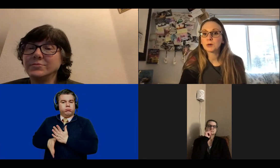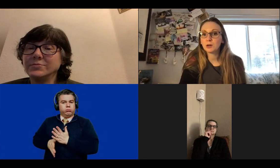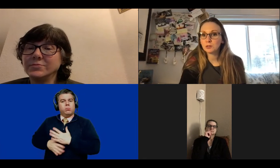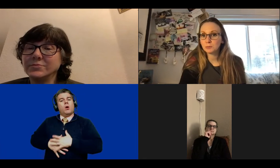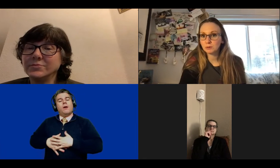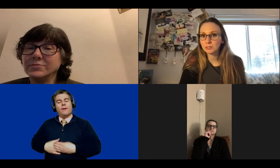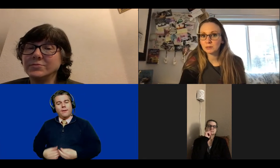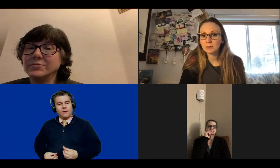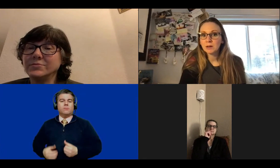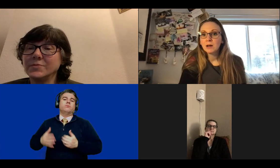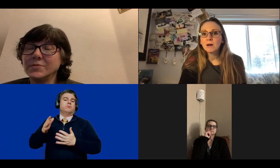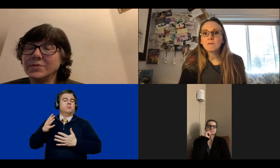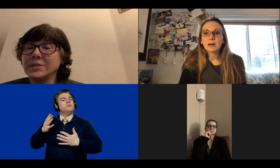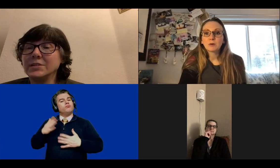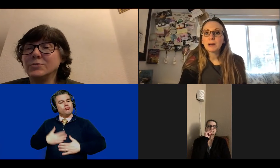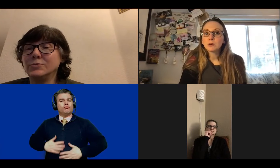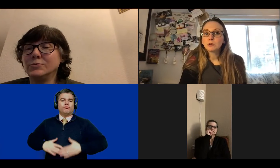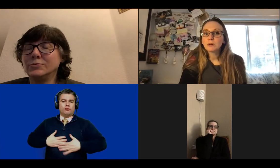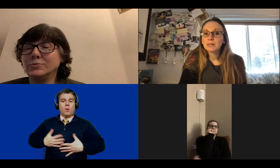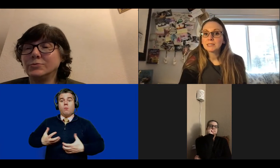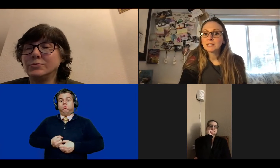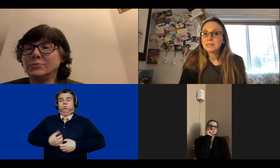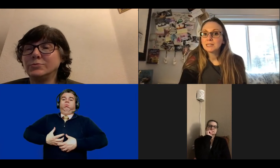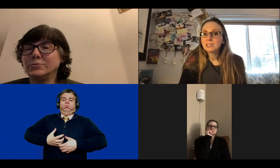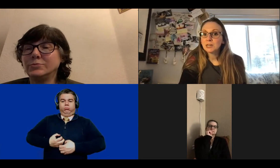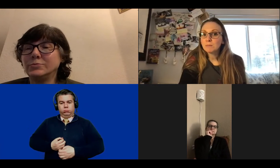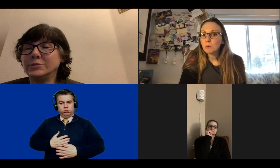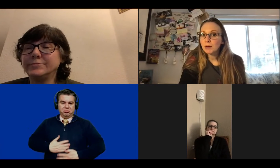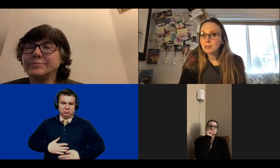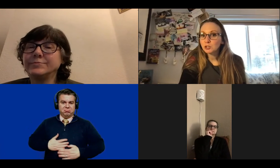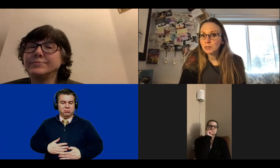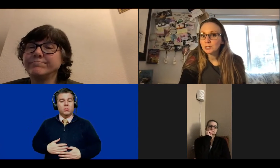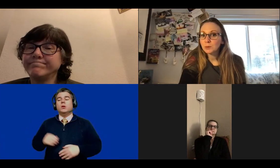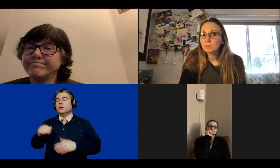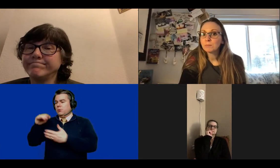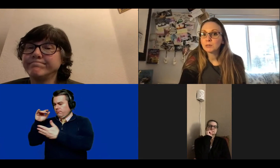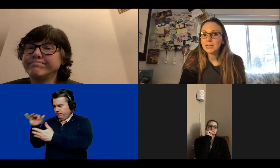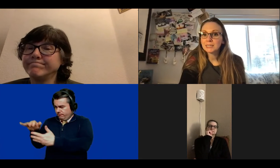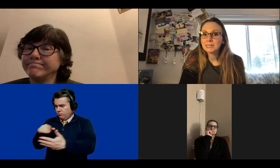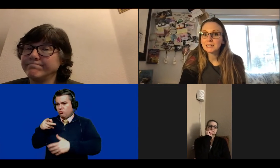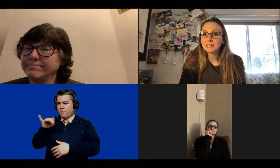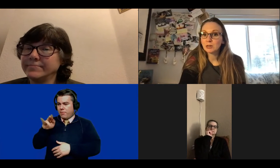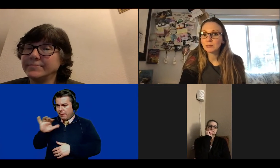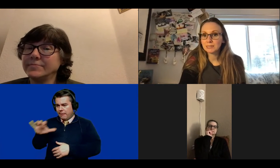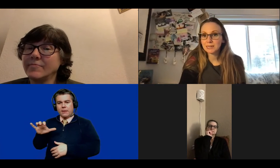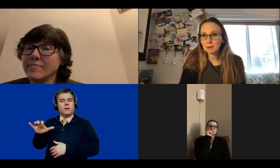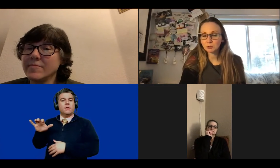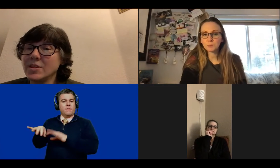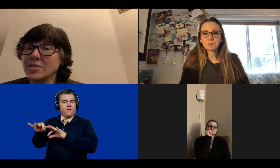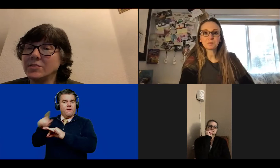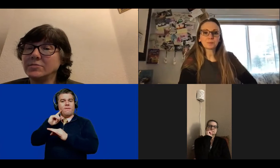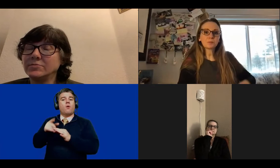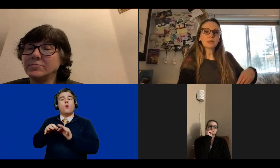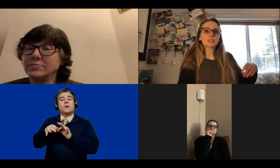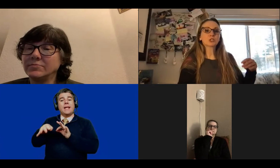helps support a healthy immune system. Vital Biome utilizes clinically studied probiotic strains protected in a delayed release